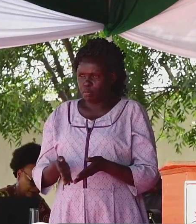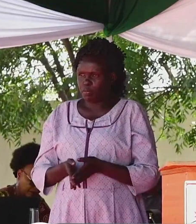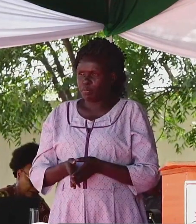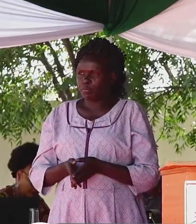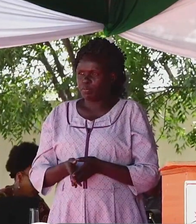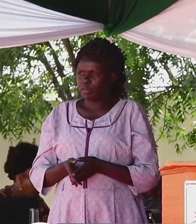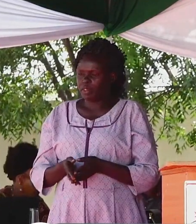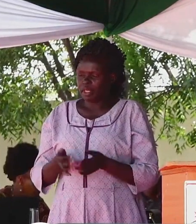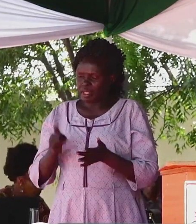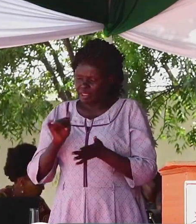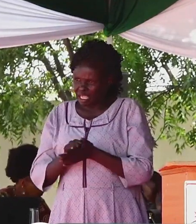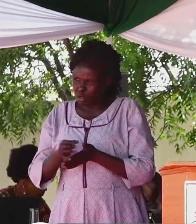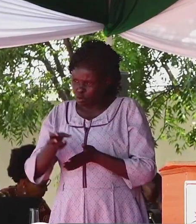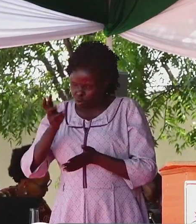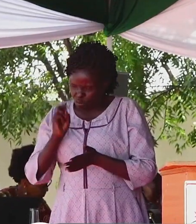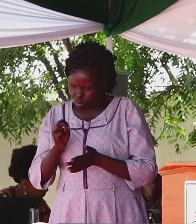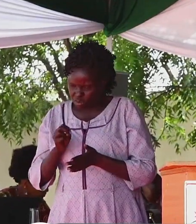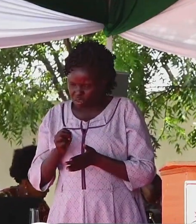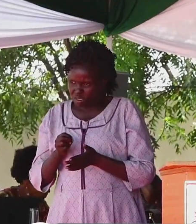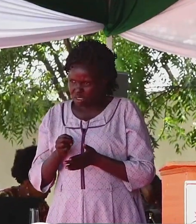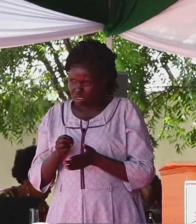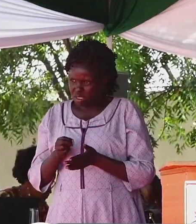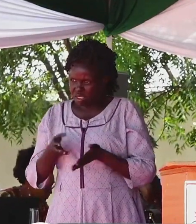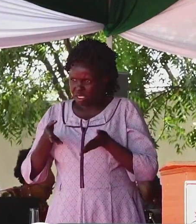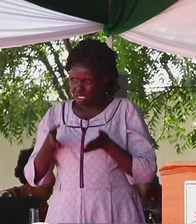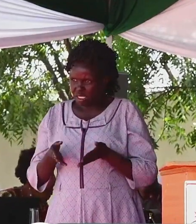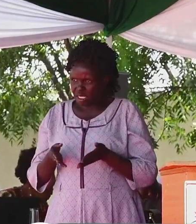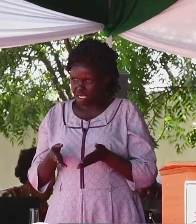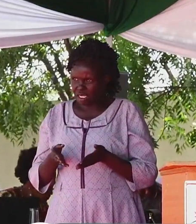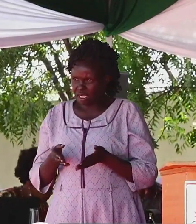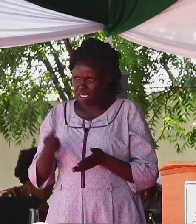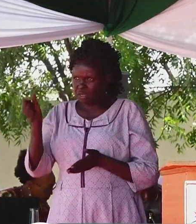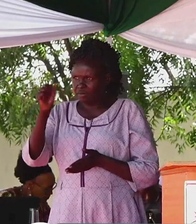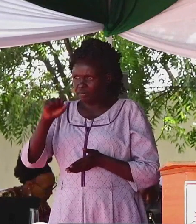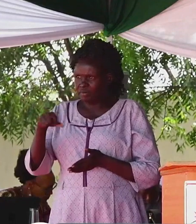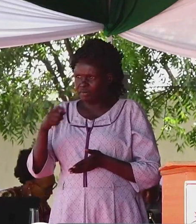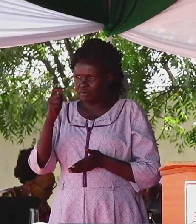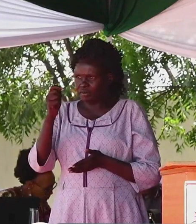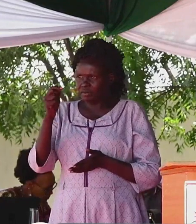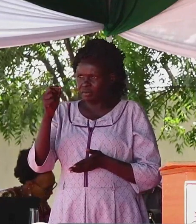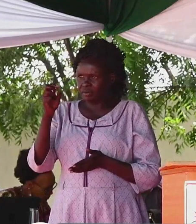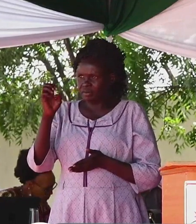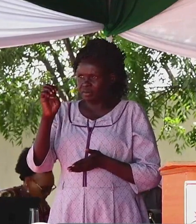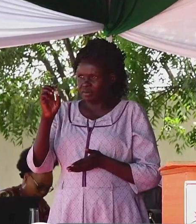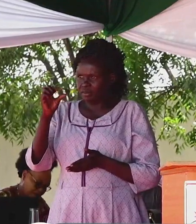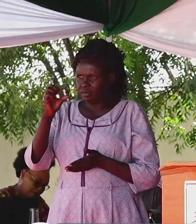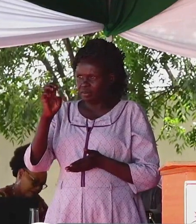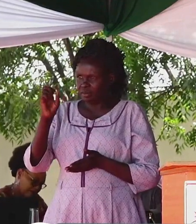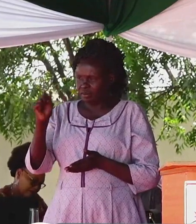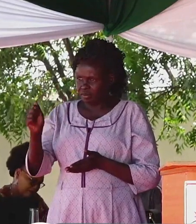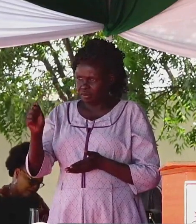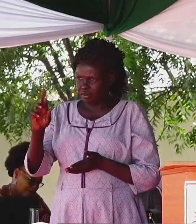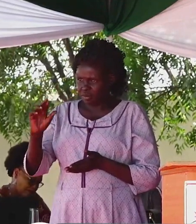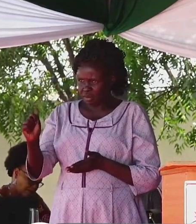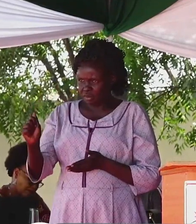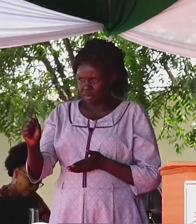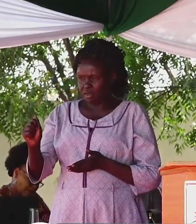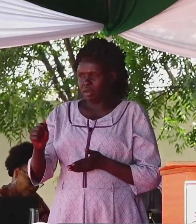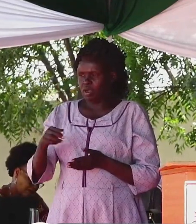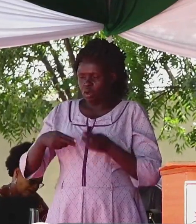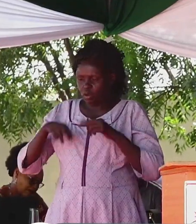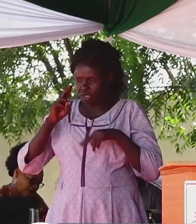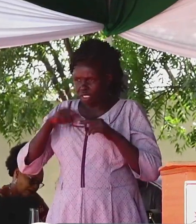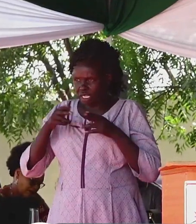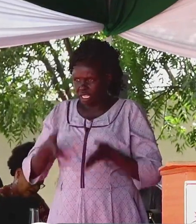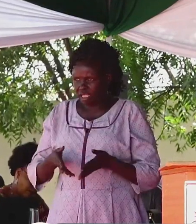that was held at Stegra Hotel, Turkana County, with a theme from policy